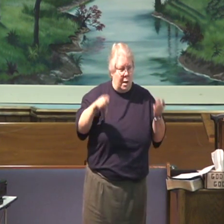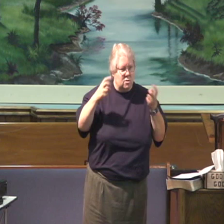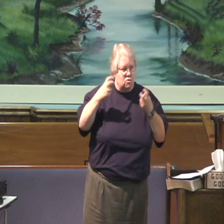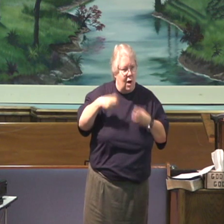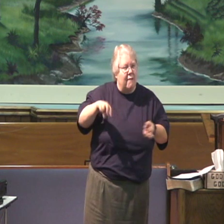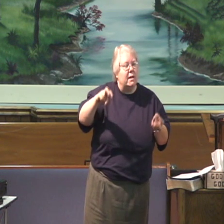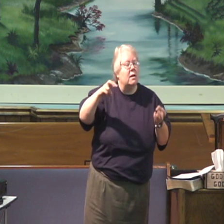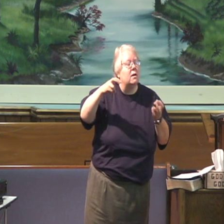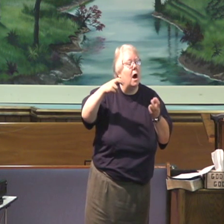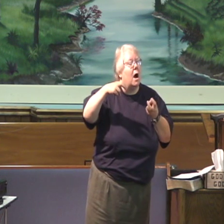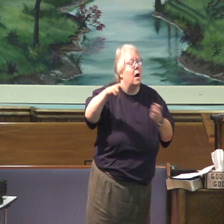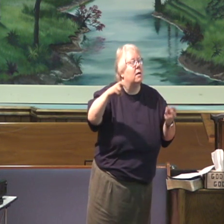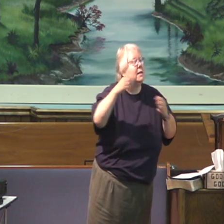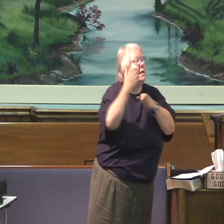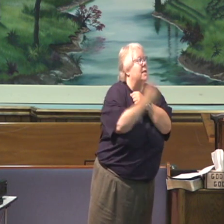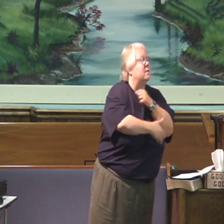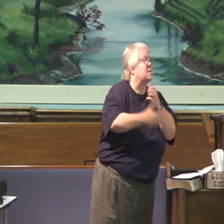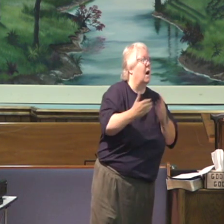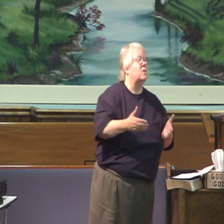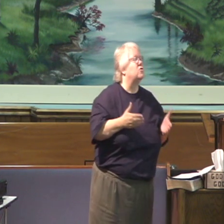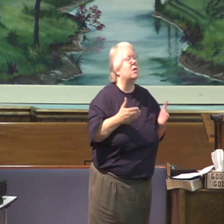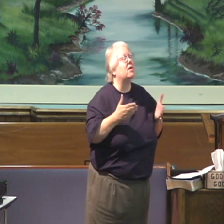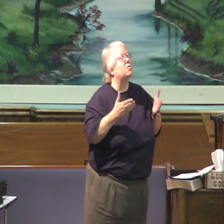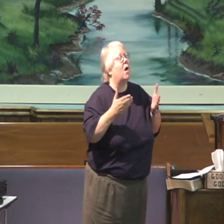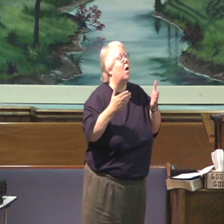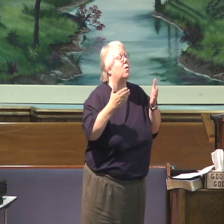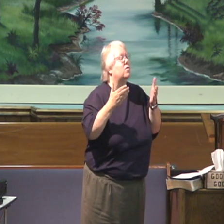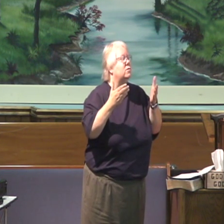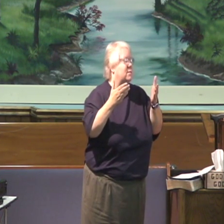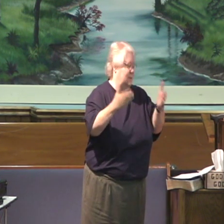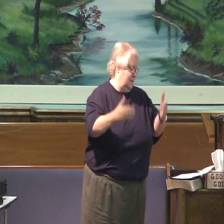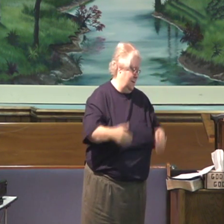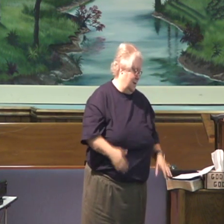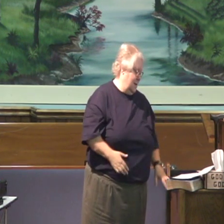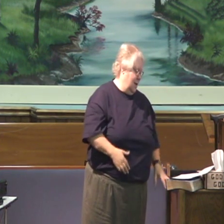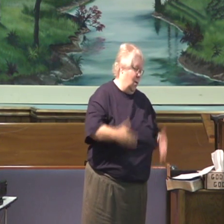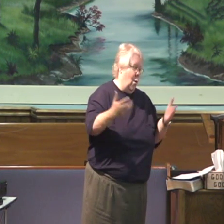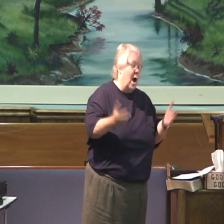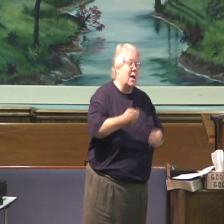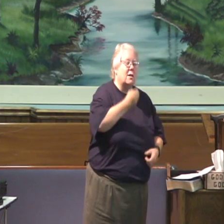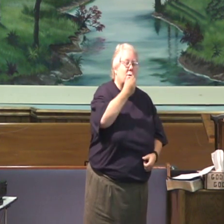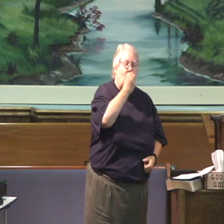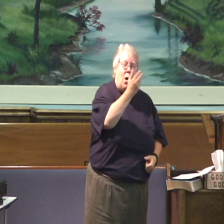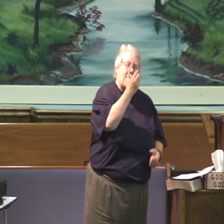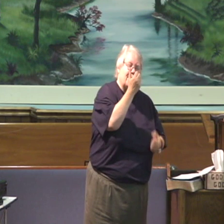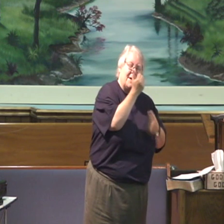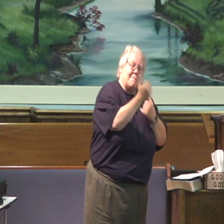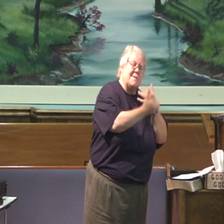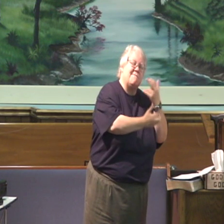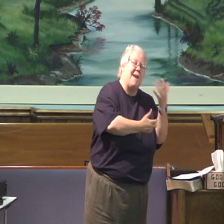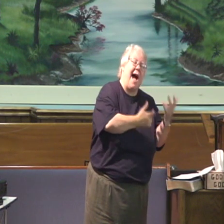When traveling along country roads with the warmth from the